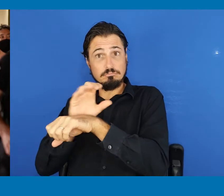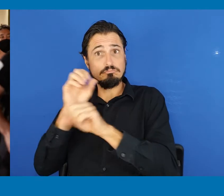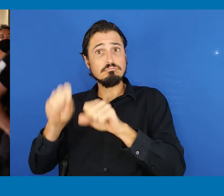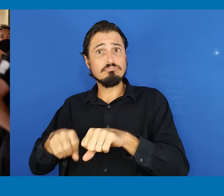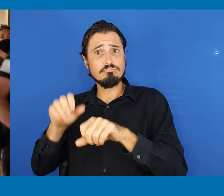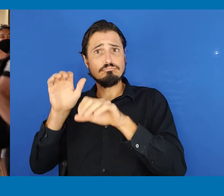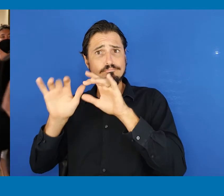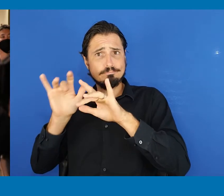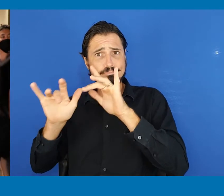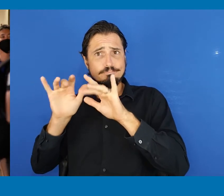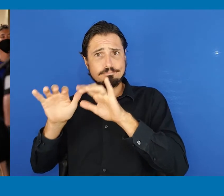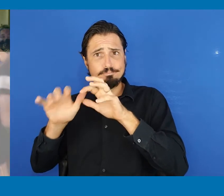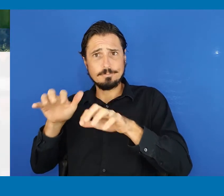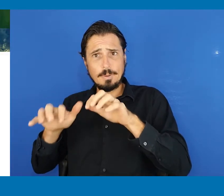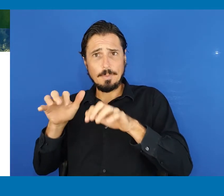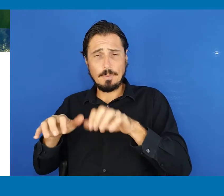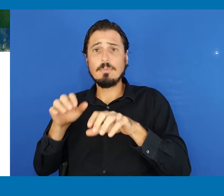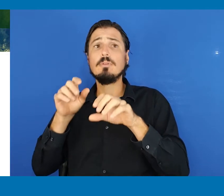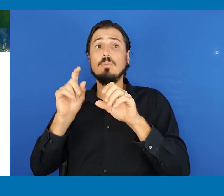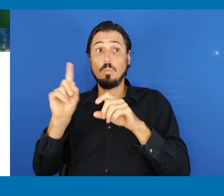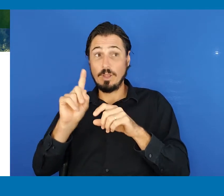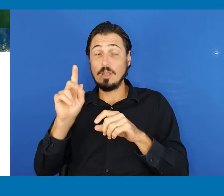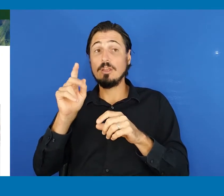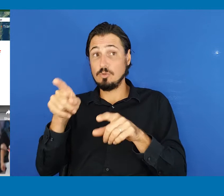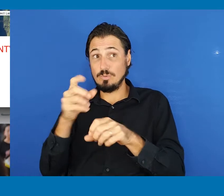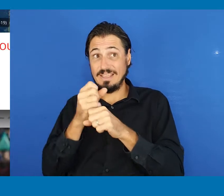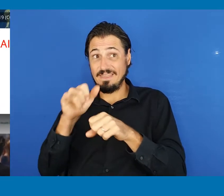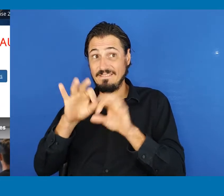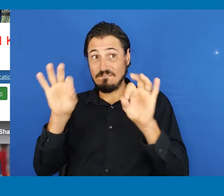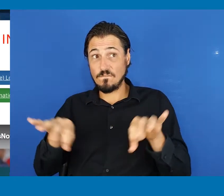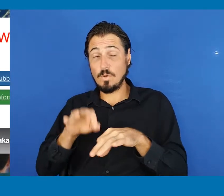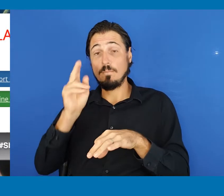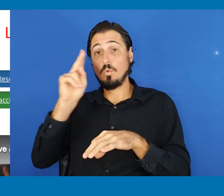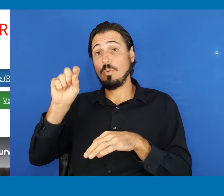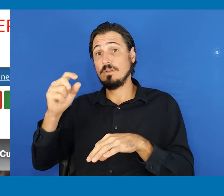time at the airport. The form is available at